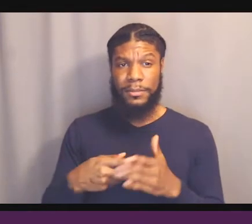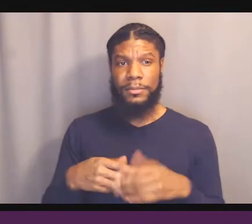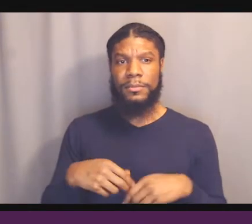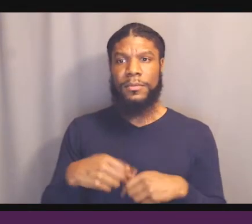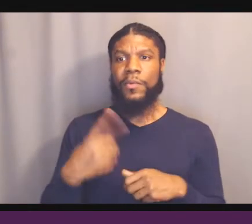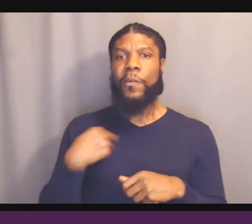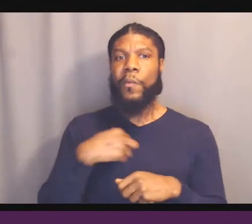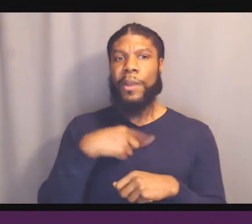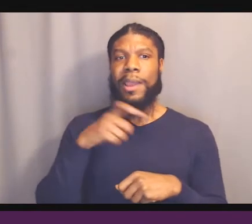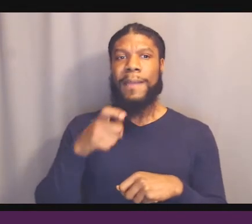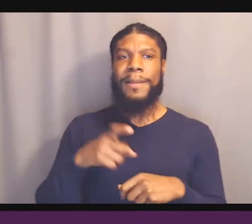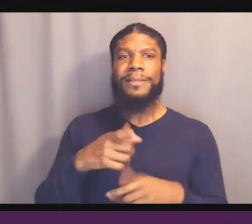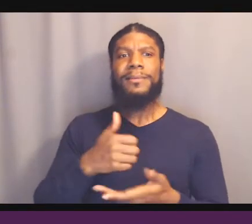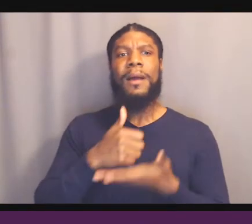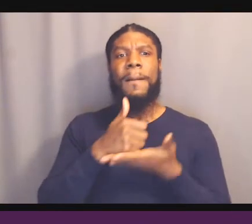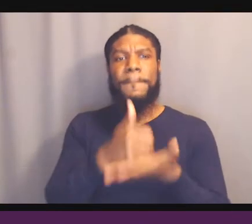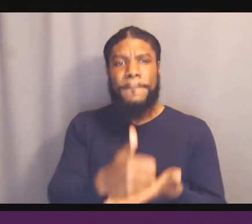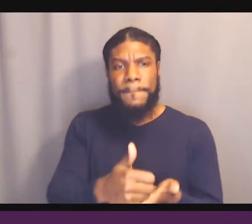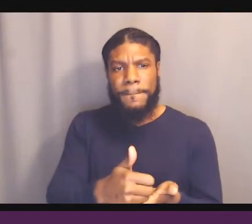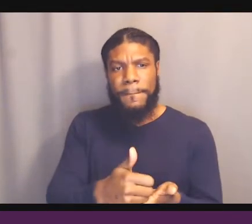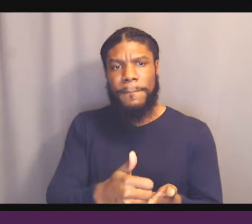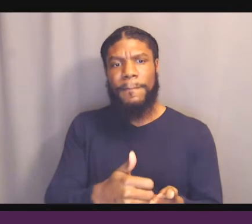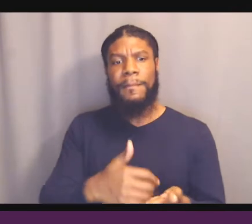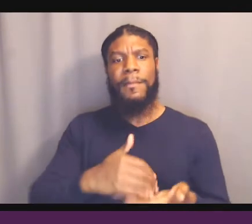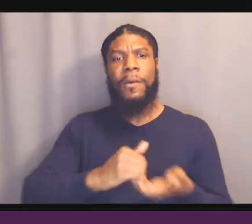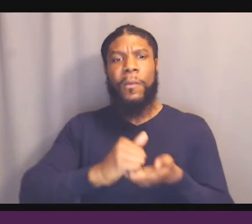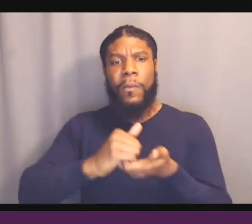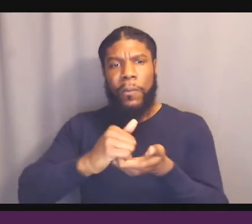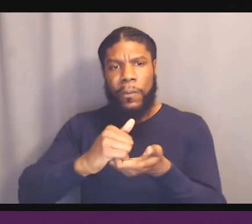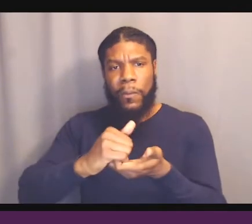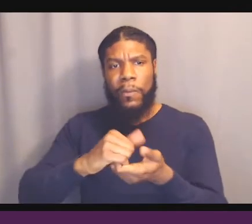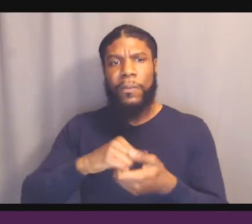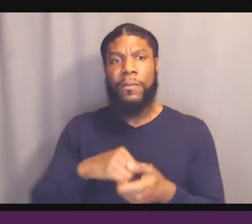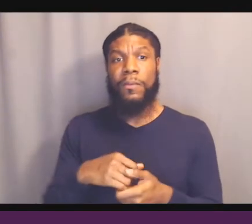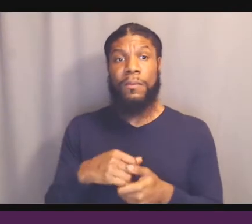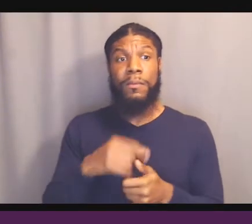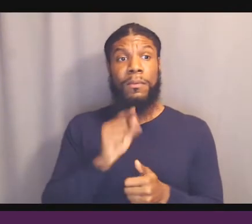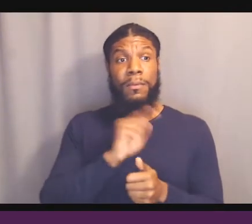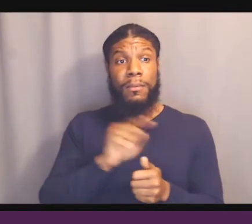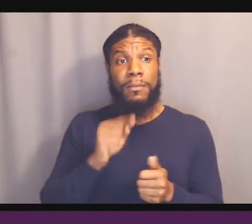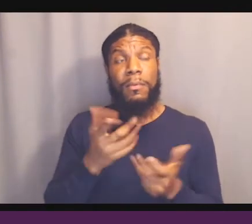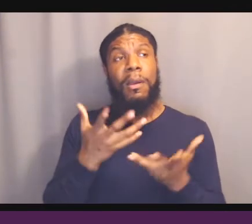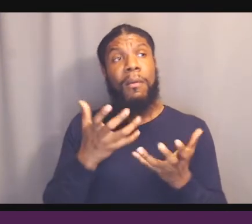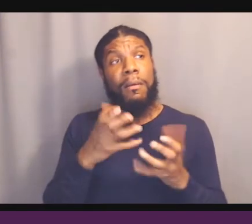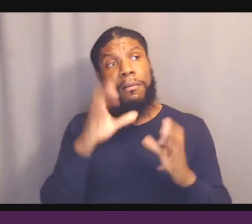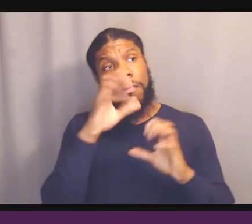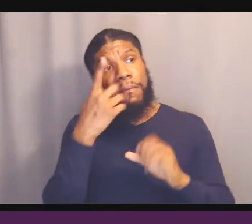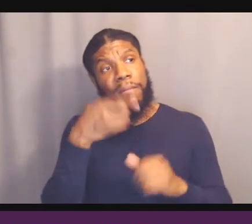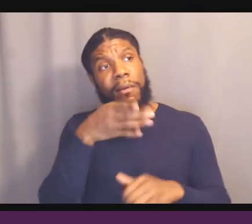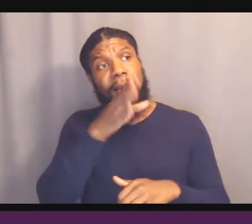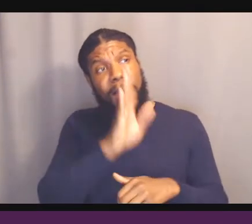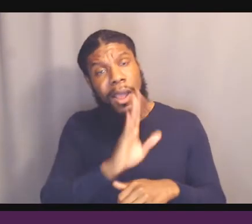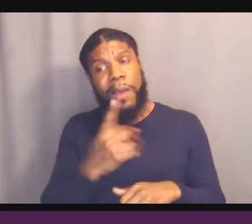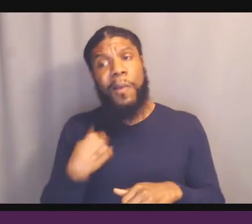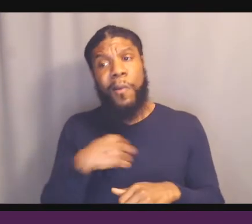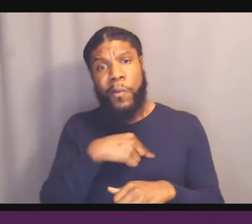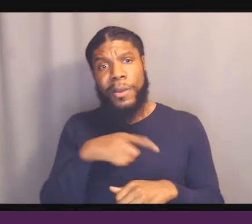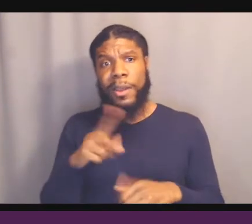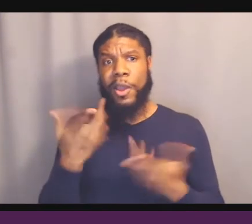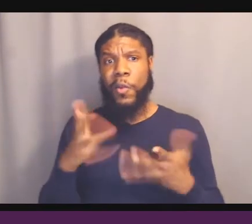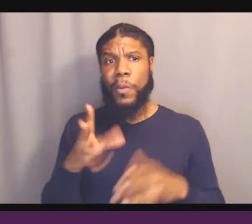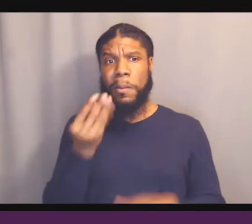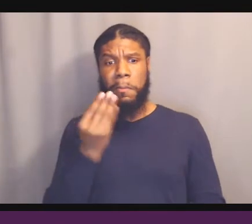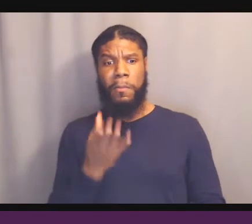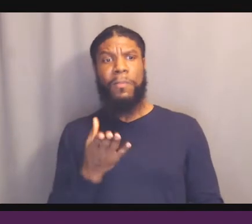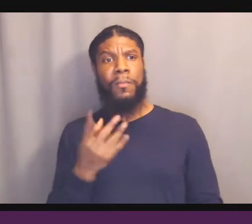hands of those who are trying to get what God has for them. we say we have it, we should hold